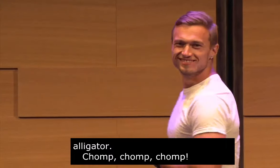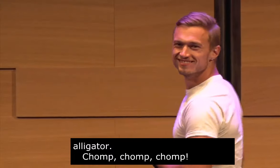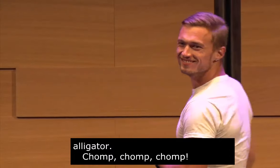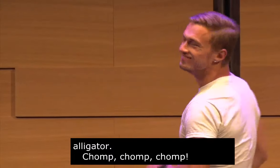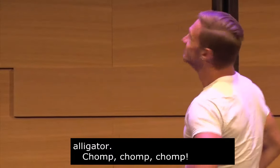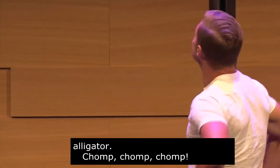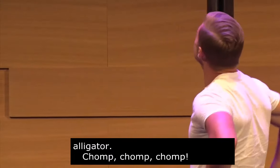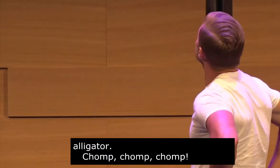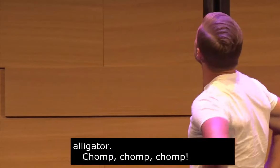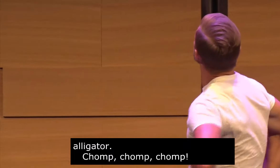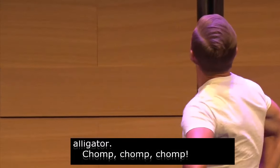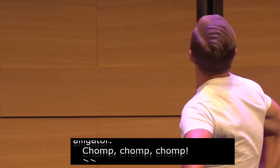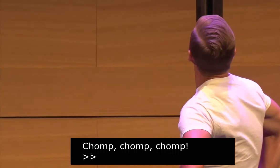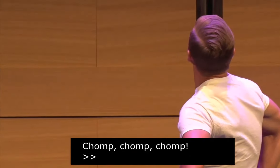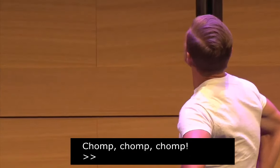Oh, looking pretty good up on screen.